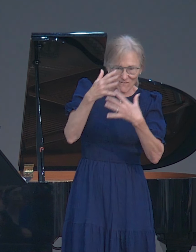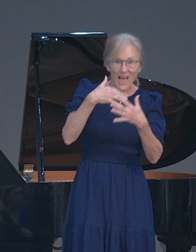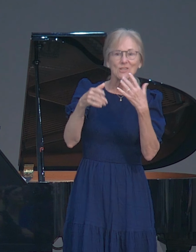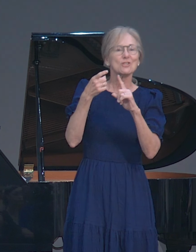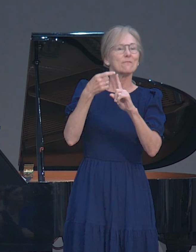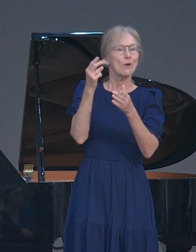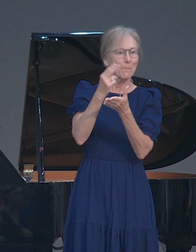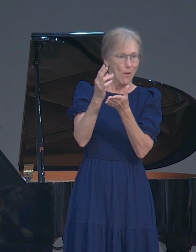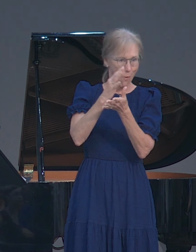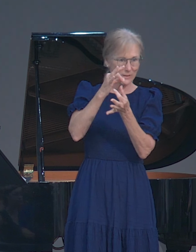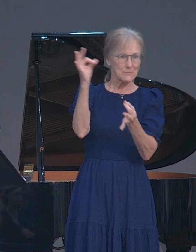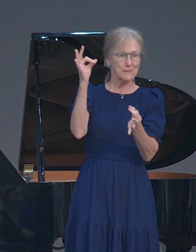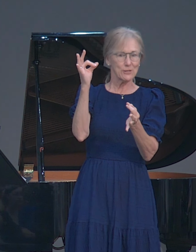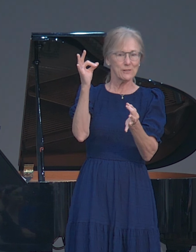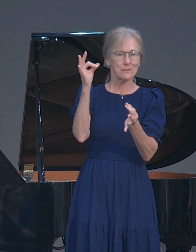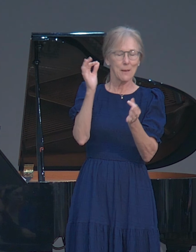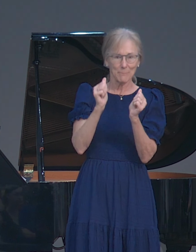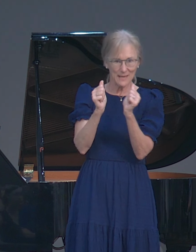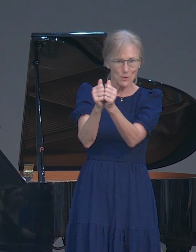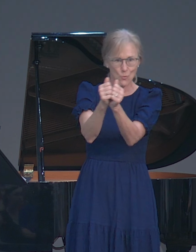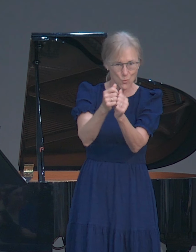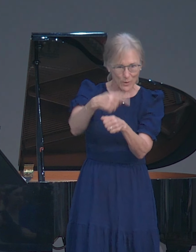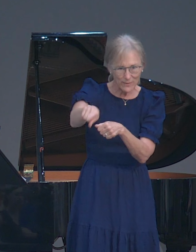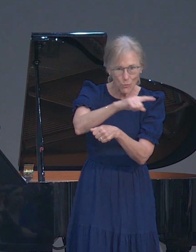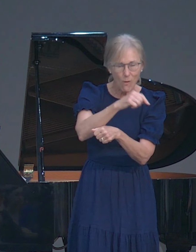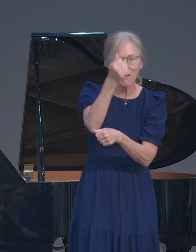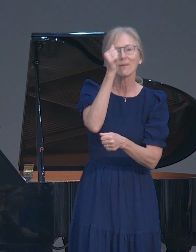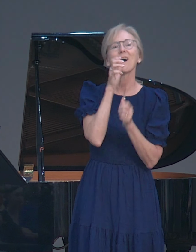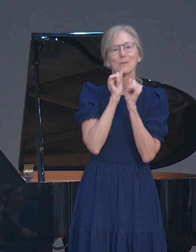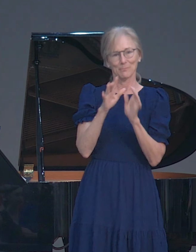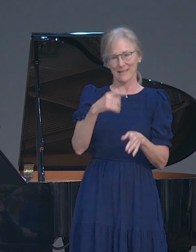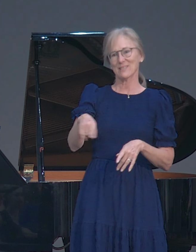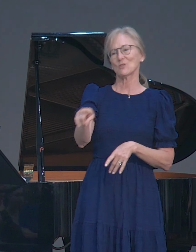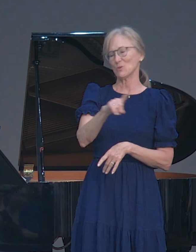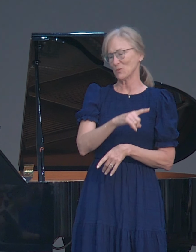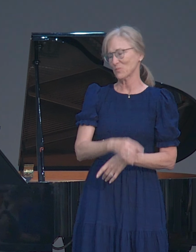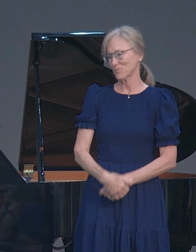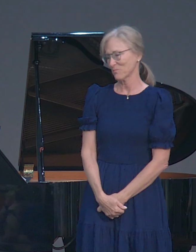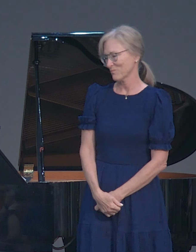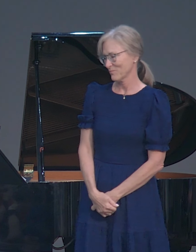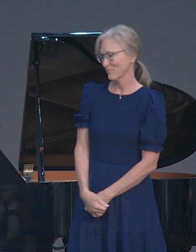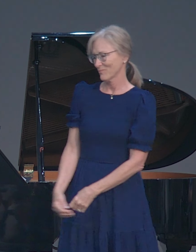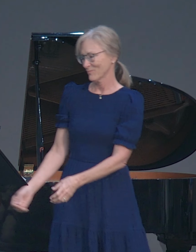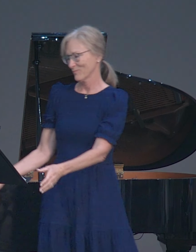Spirit be with you all." God bless you. Have a great week in the Lord. You're dismissed.